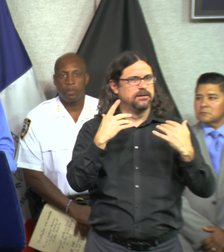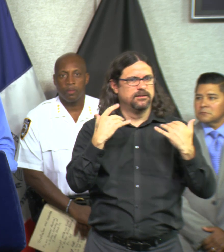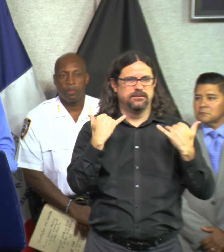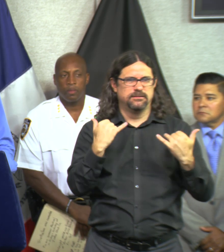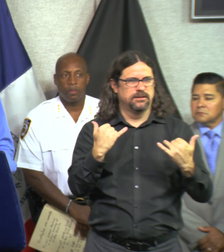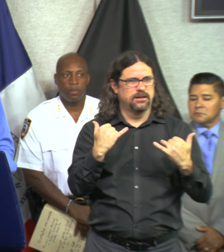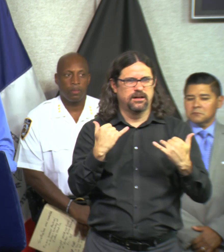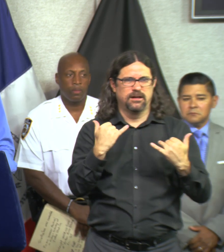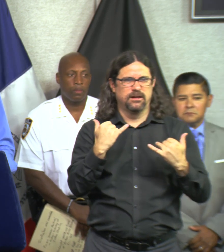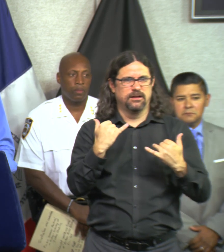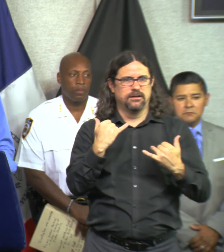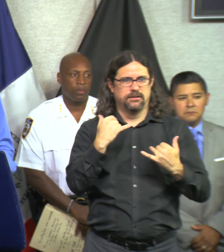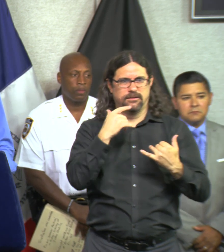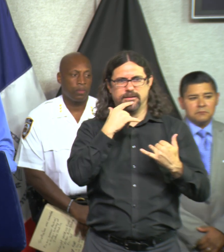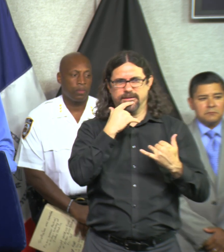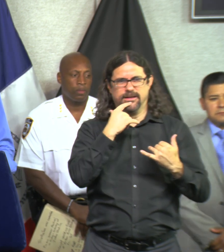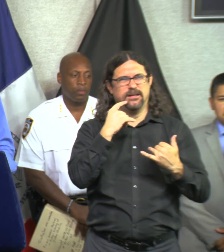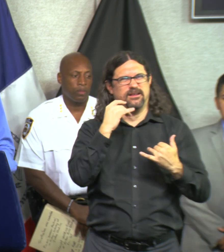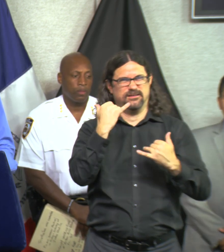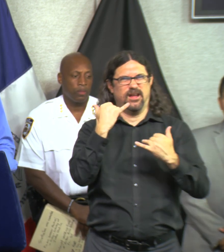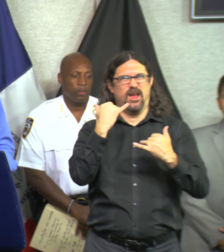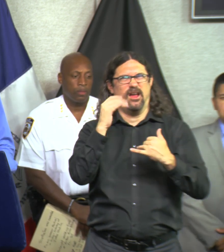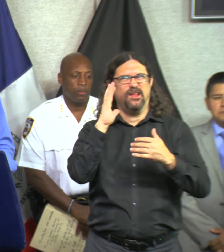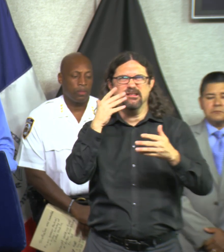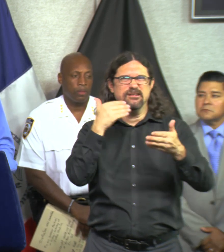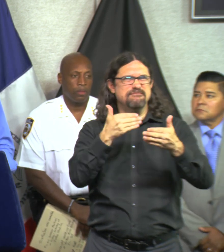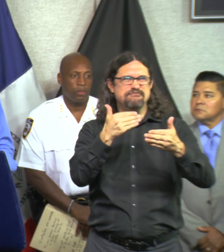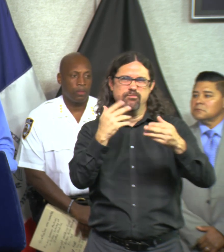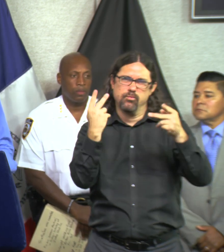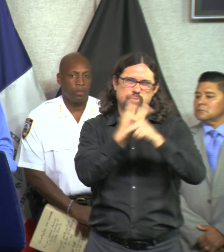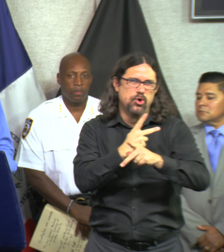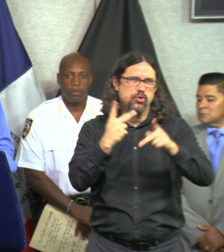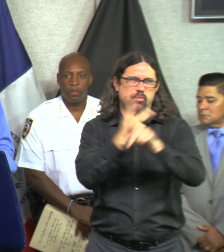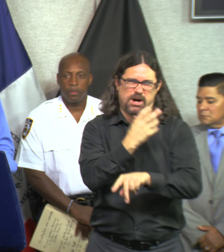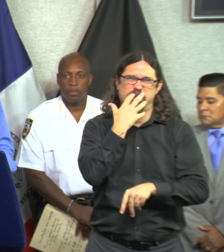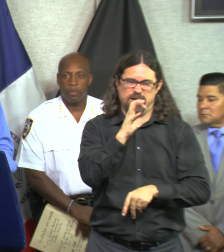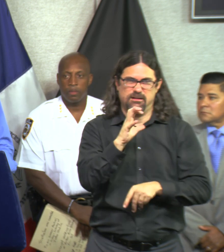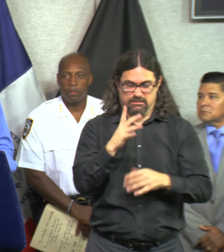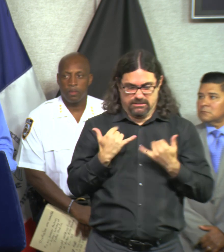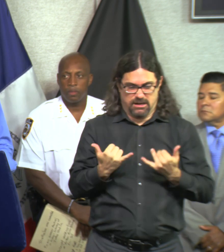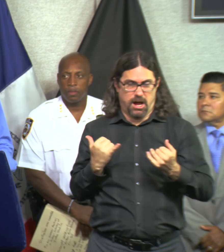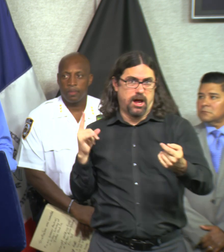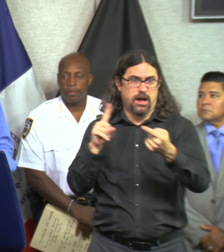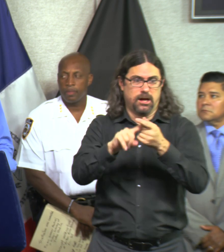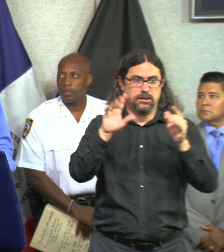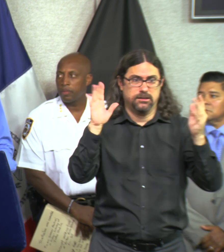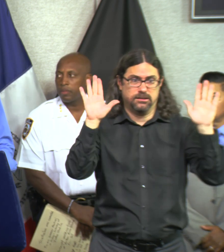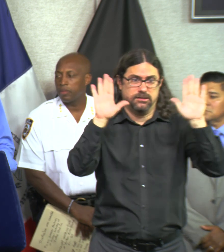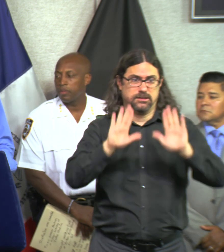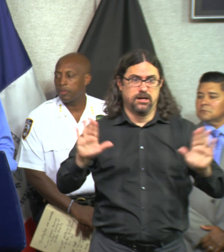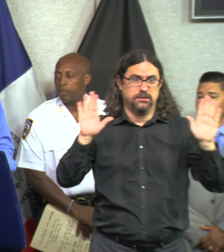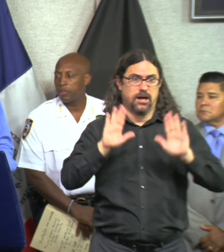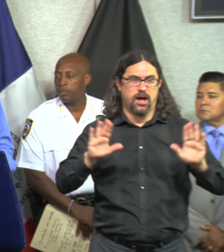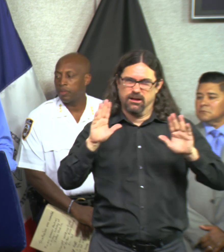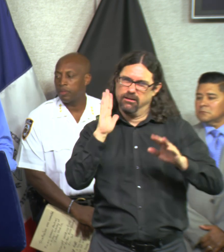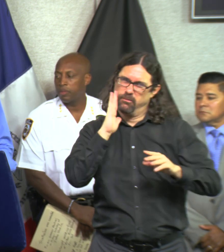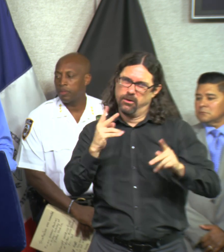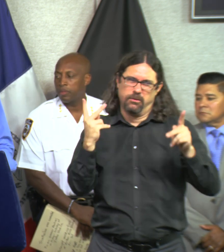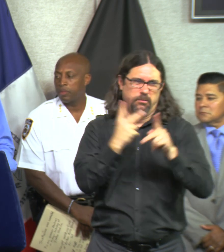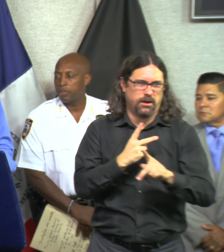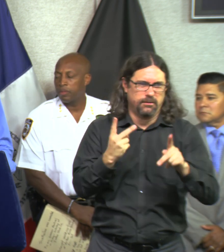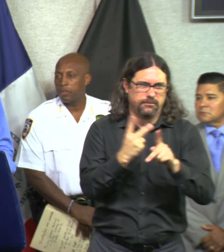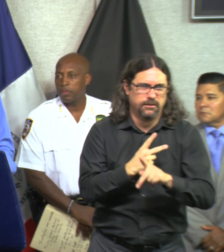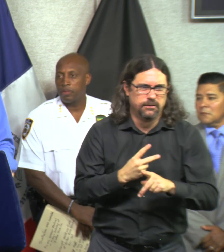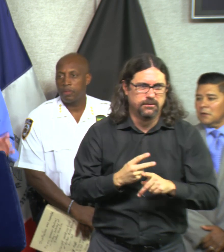Sunday. Originally, we believed that today, Friday, would be tough, Saturday would really be awful, and then Sunday a little bit better.